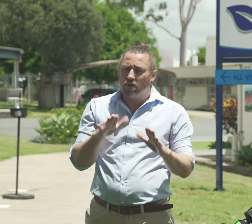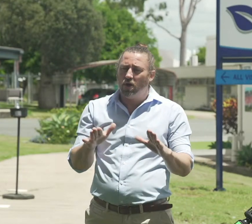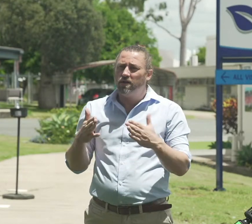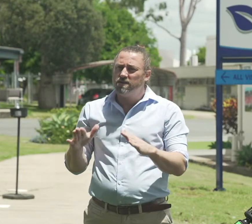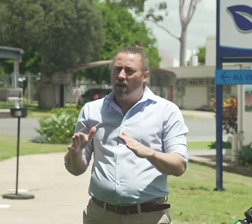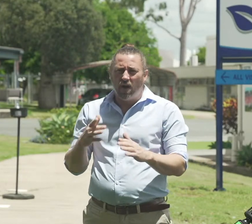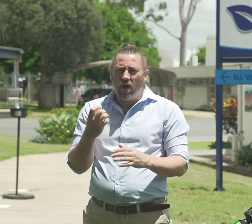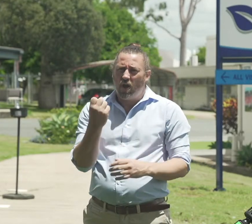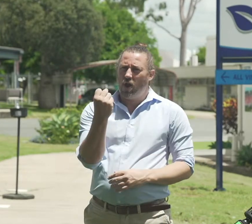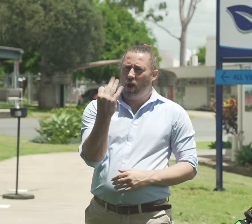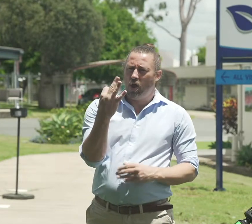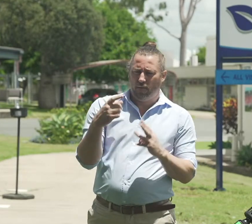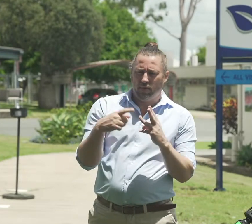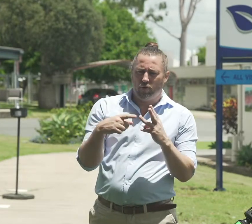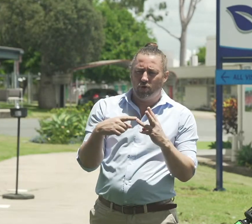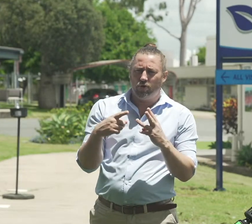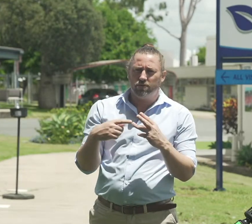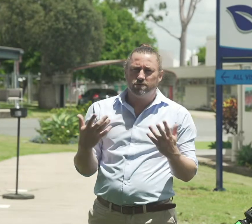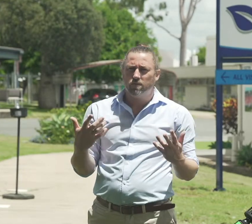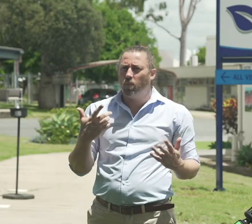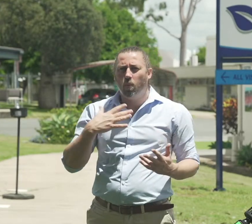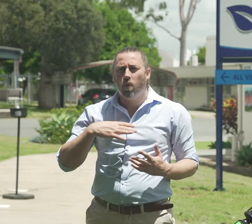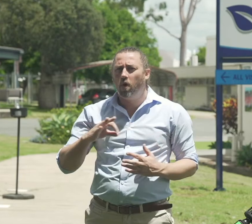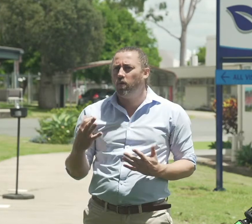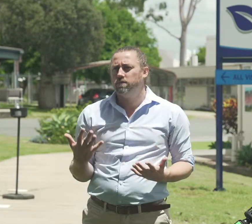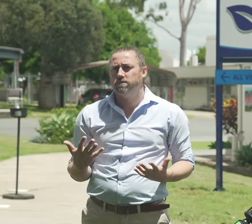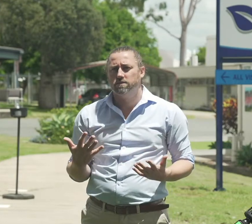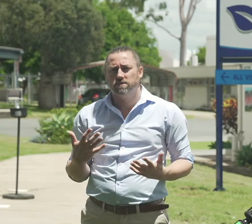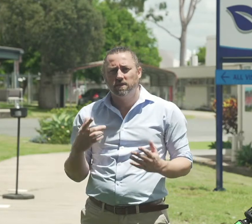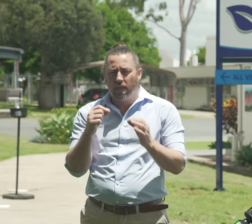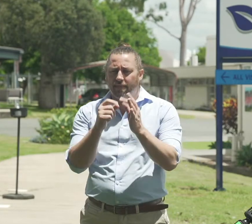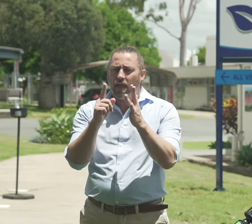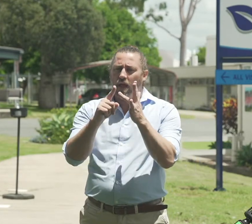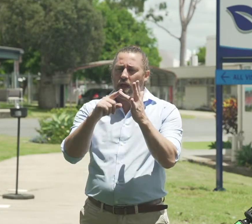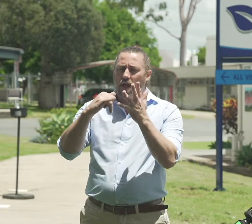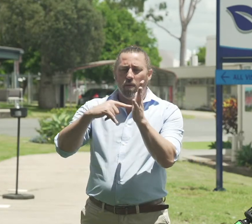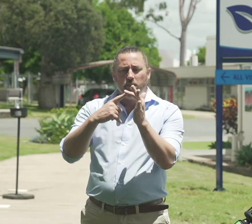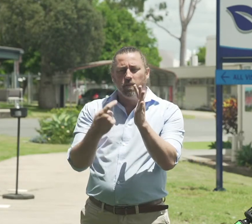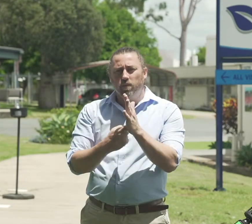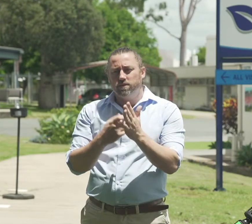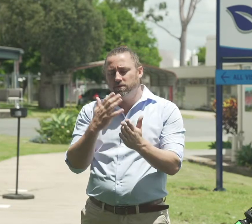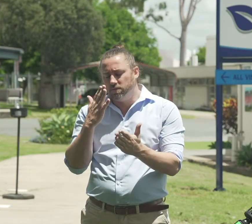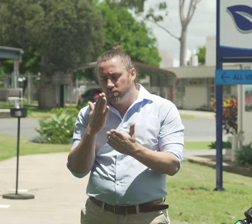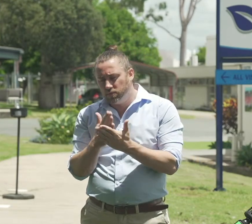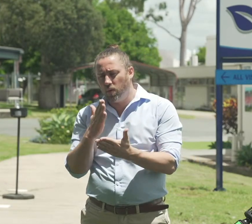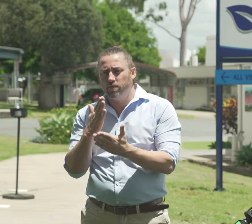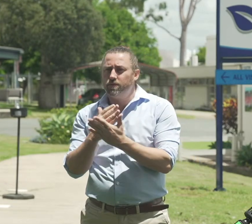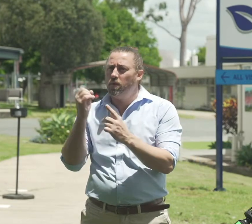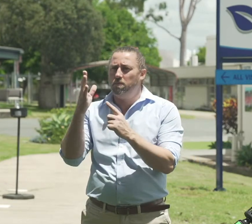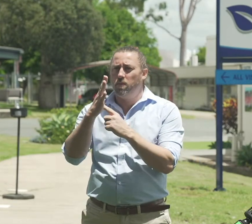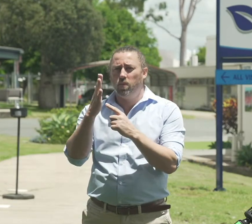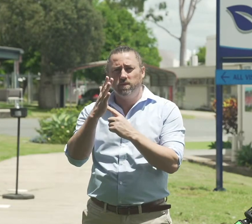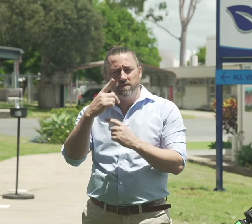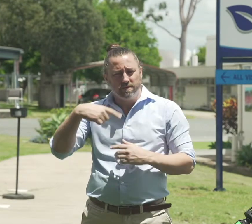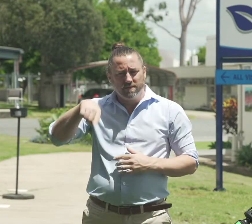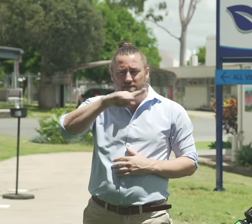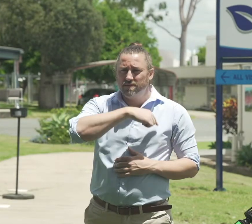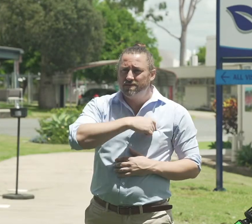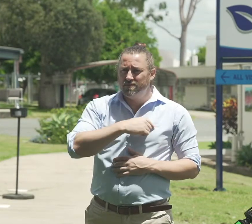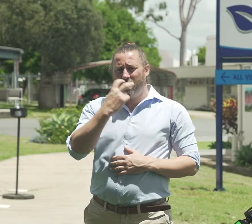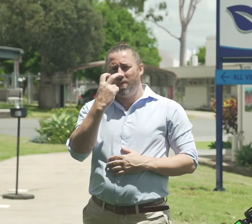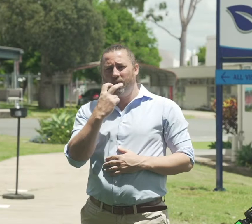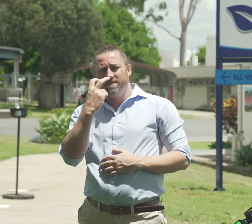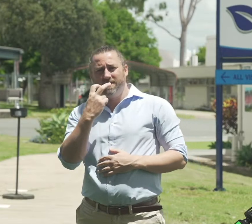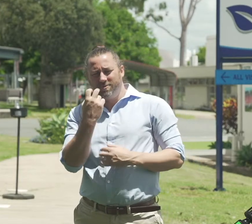that 3rd dose of vaccine, is absolutely critical in protecting us, particularly older people, from more